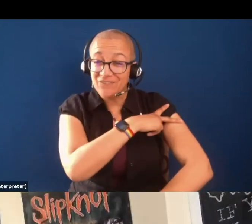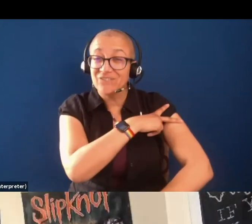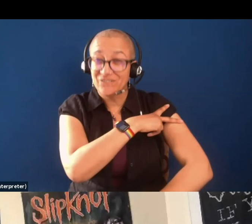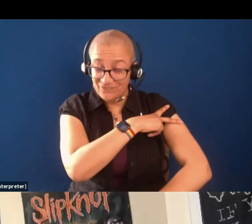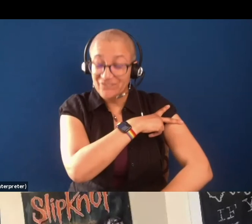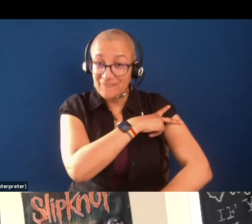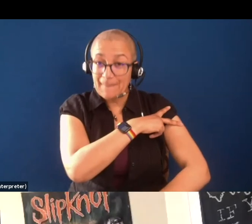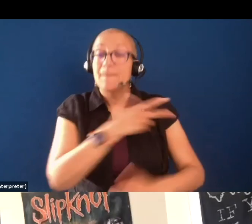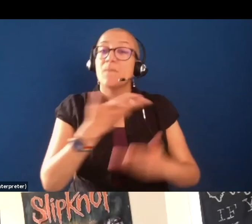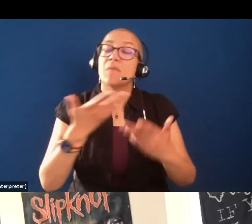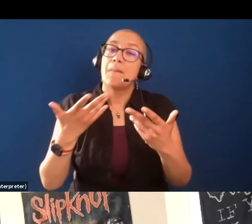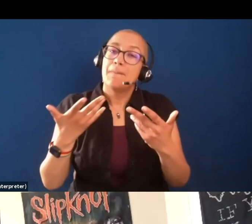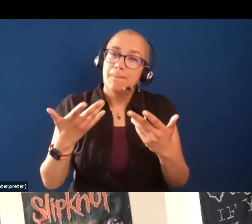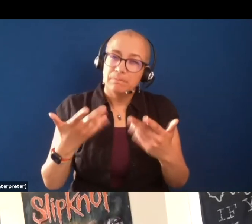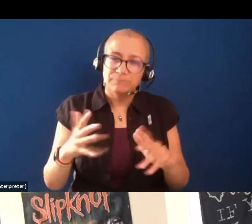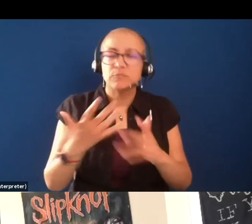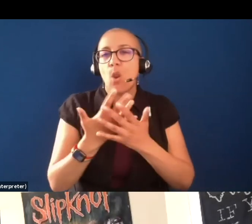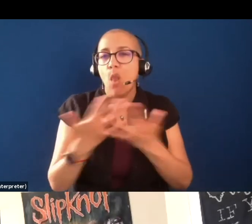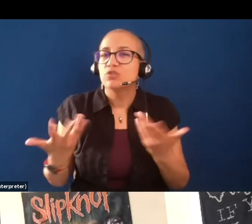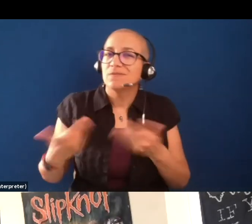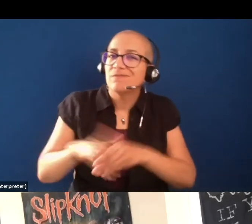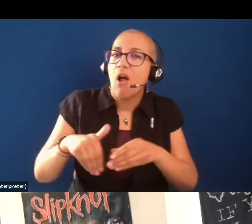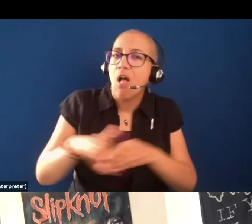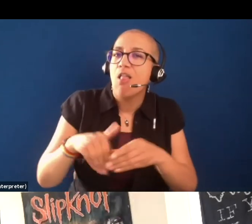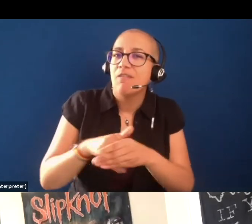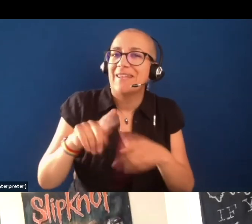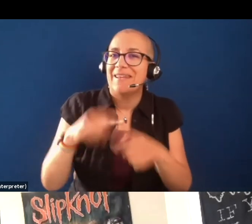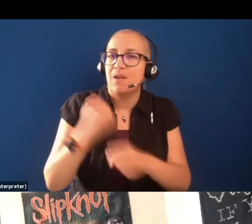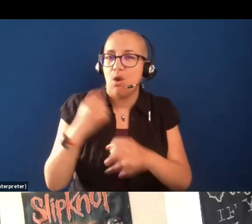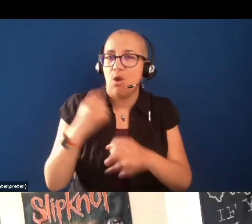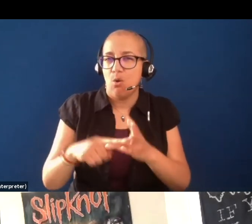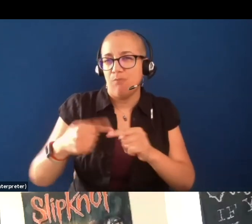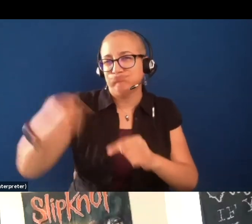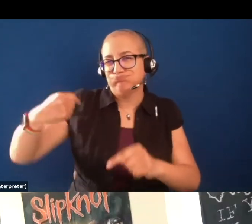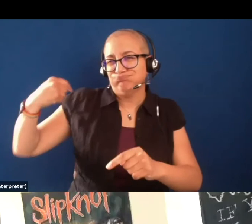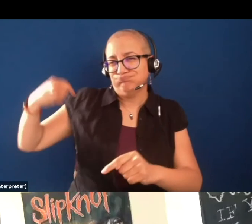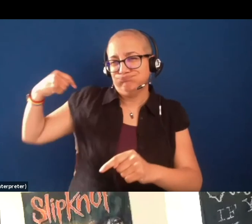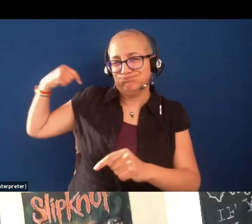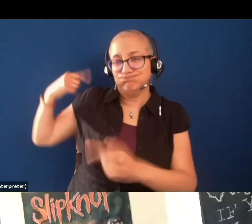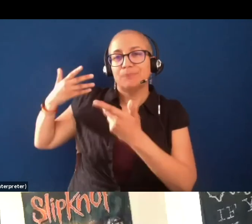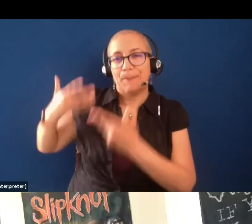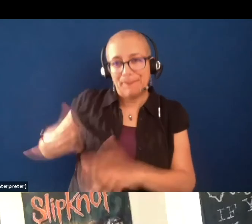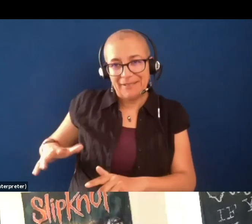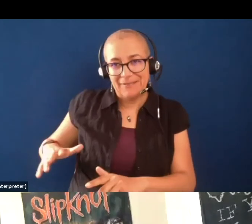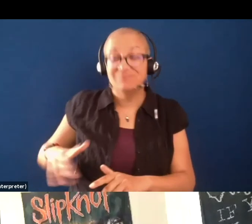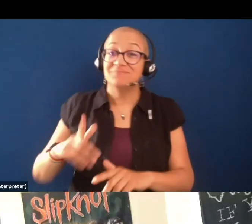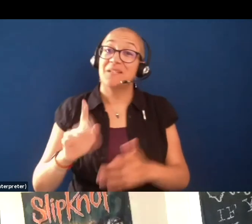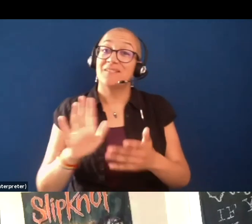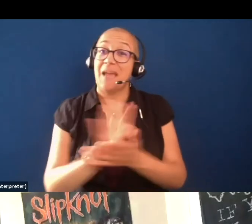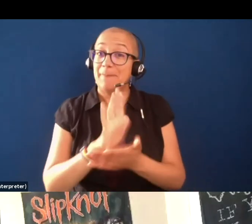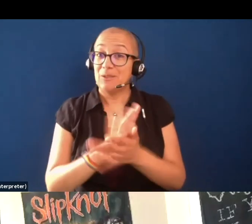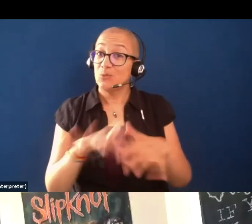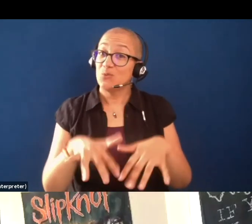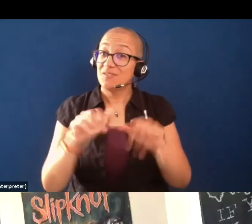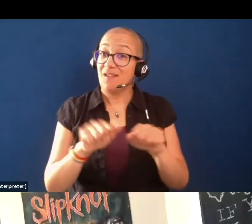we have lots of involvement with Ego going back years. I'm happy for us to run the video,